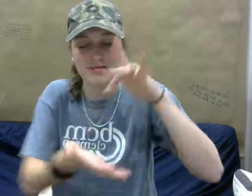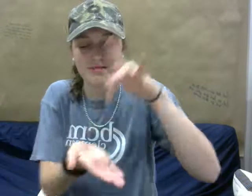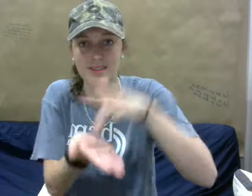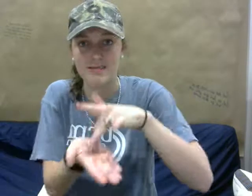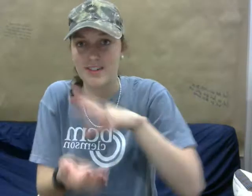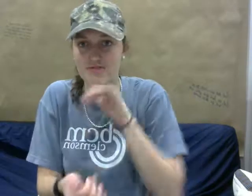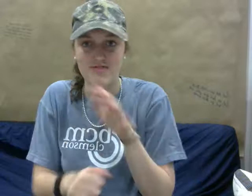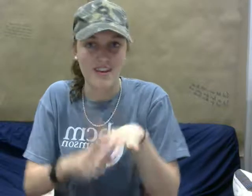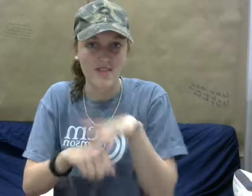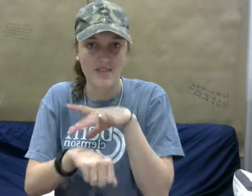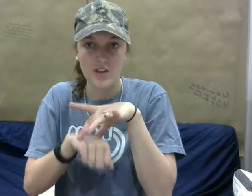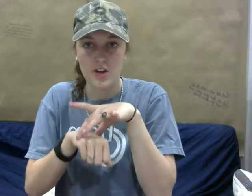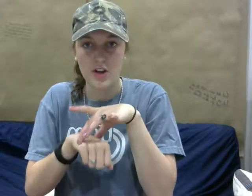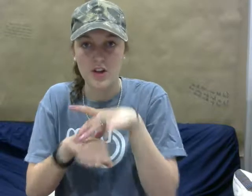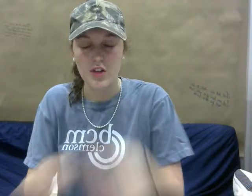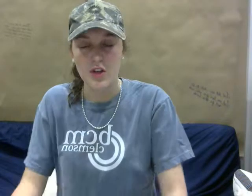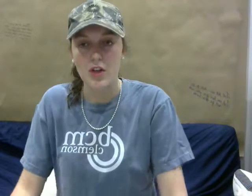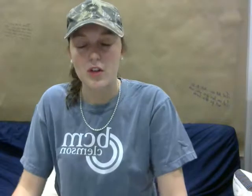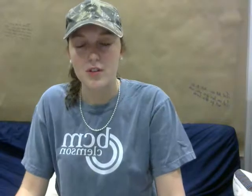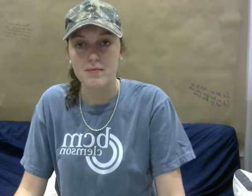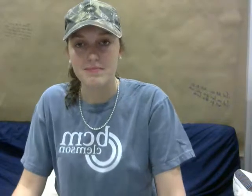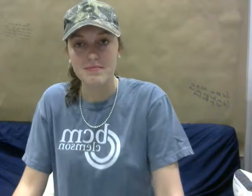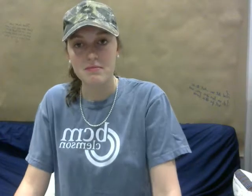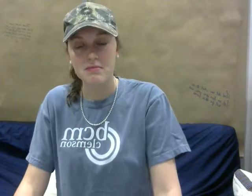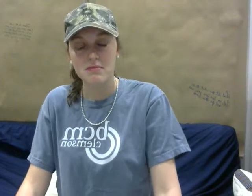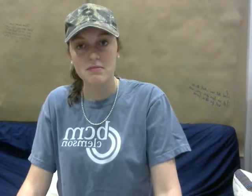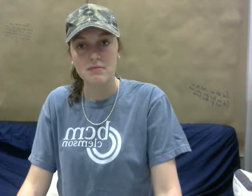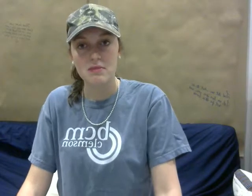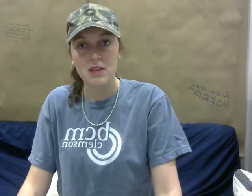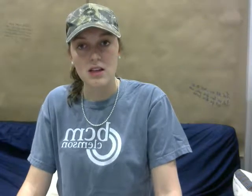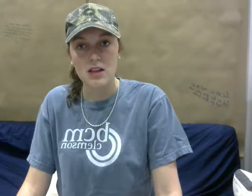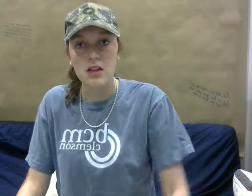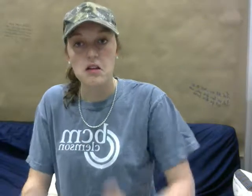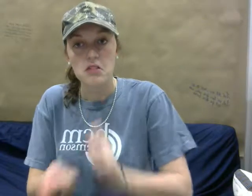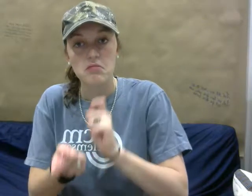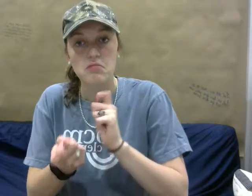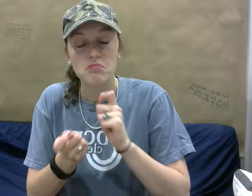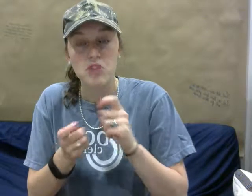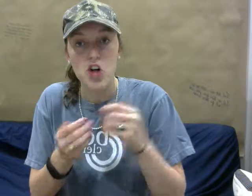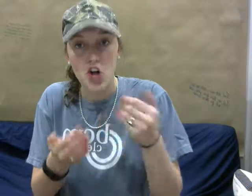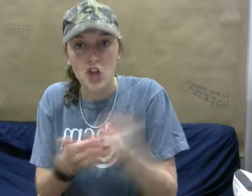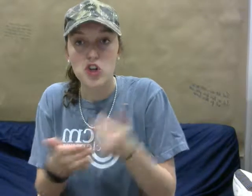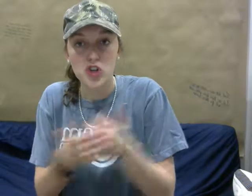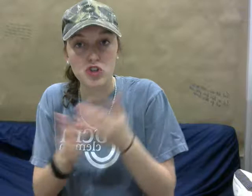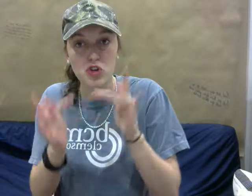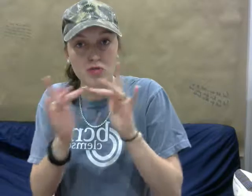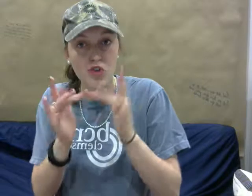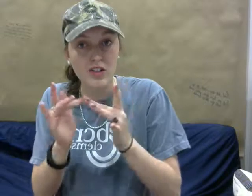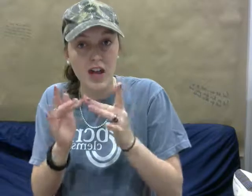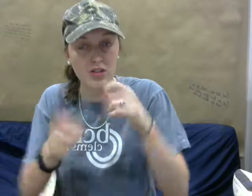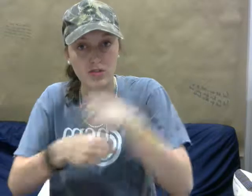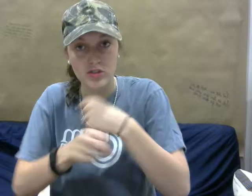The invention of the astronomical telescope provided the ultimate tool for astronomers to observe the solar system in more